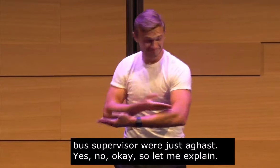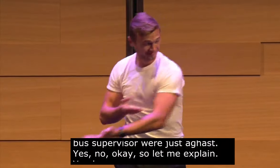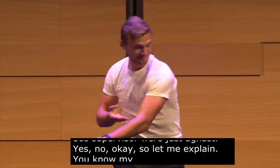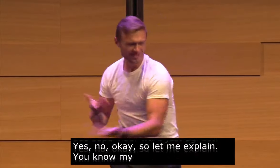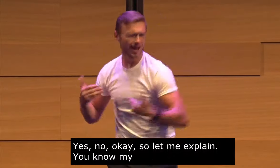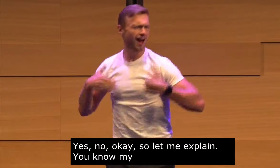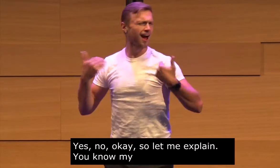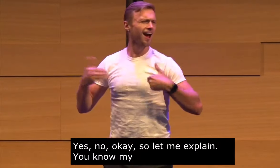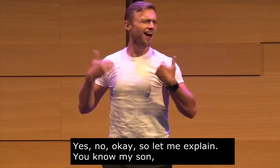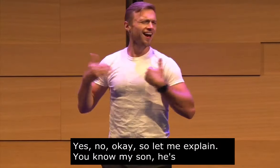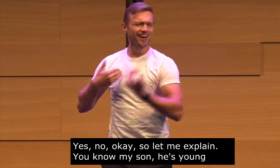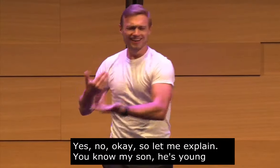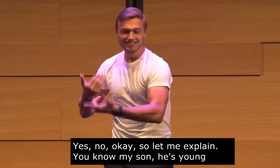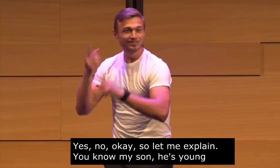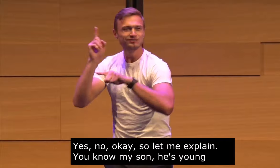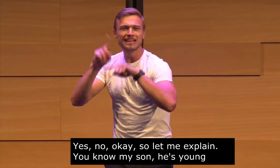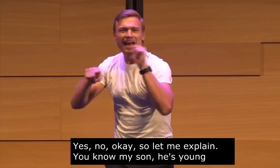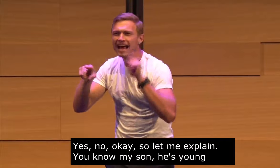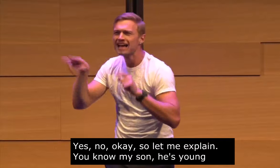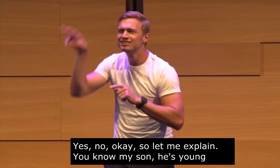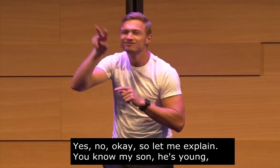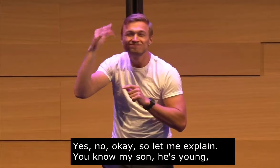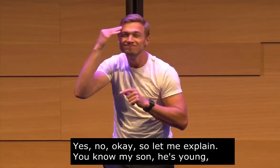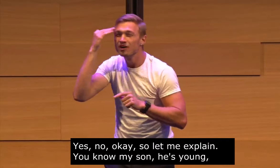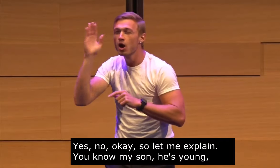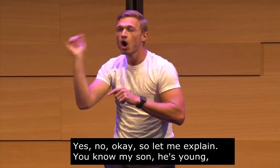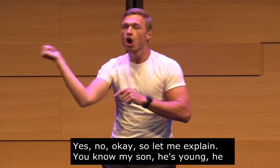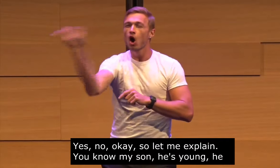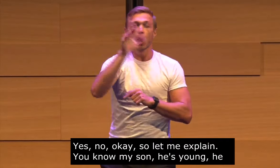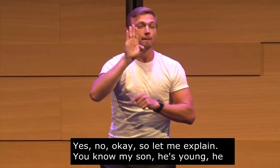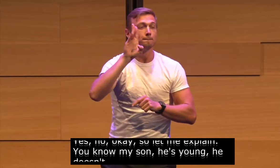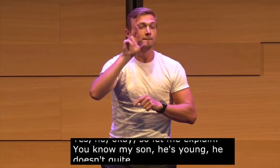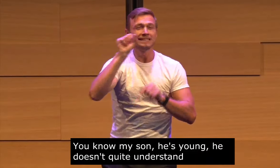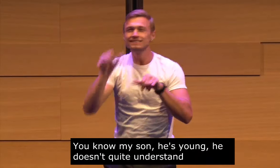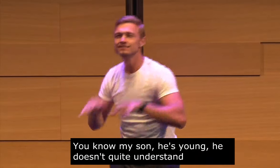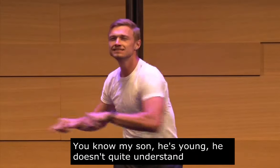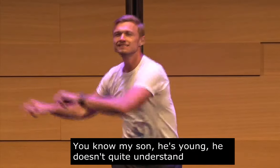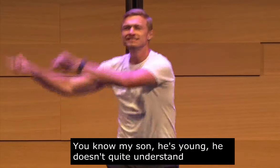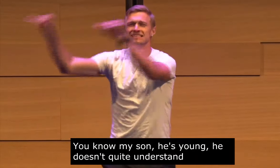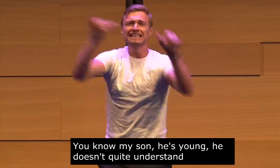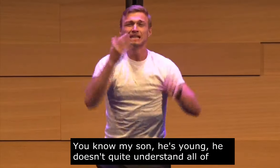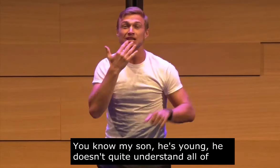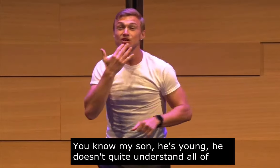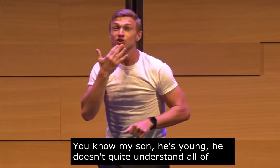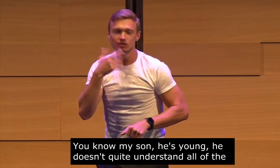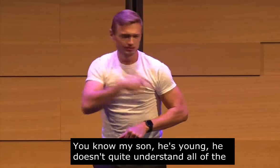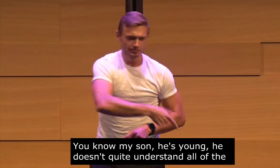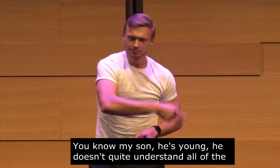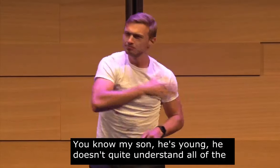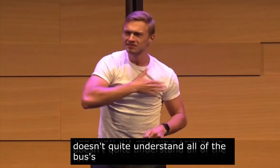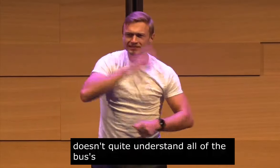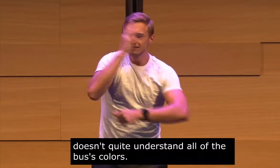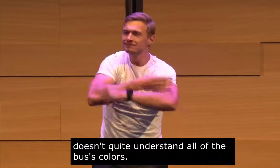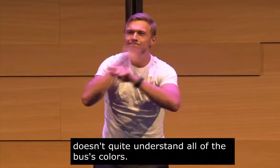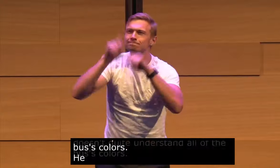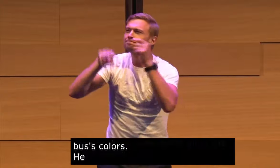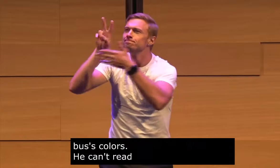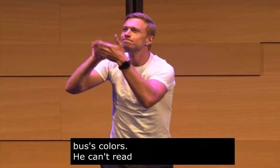You know my son, he's young. He doesn't quite understand all of the bus's colors. You know, he